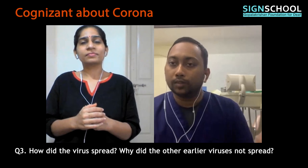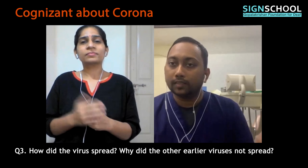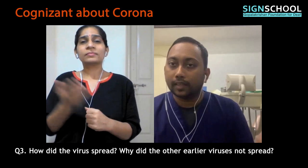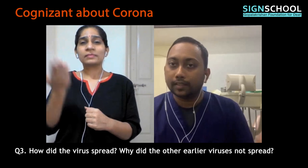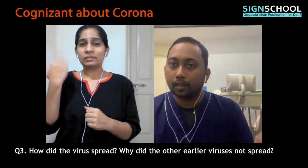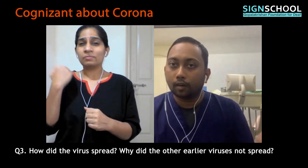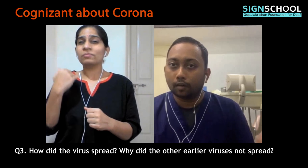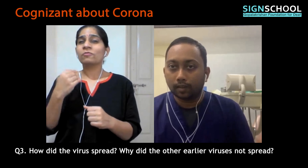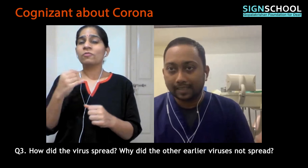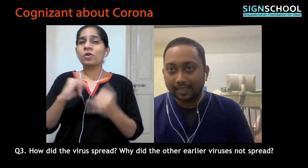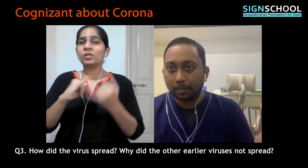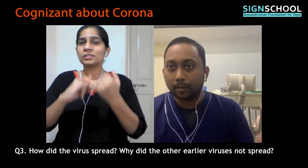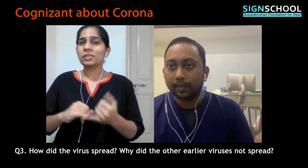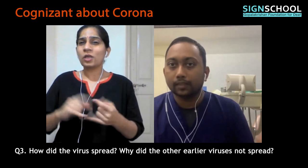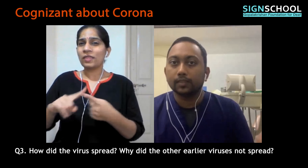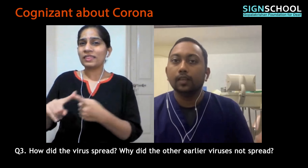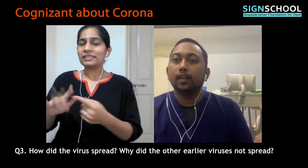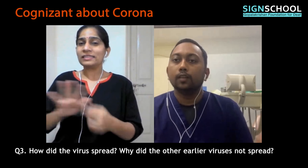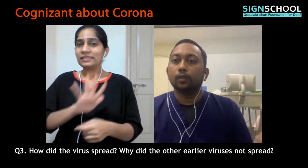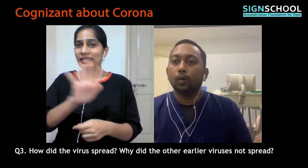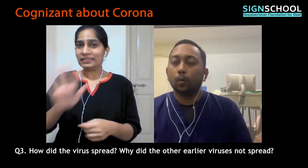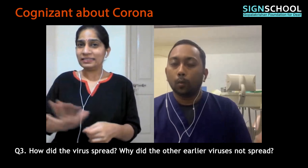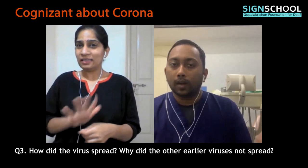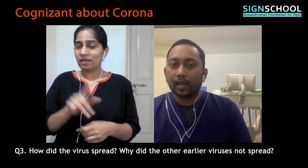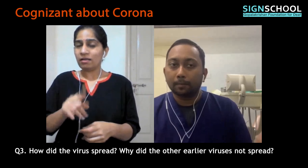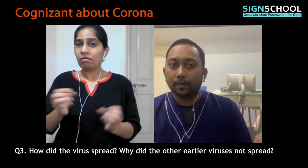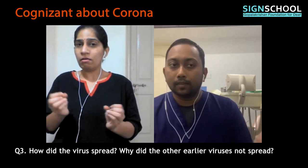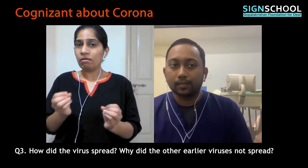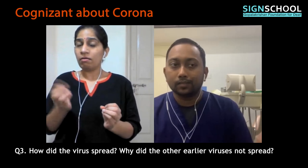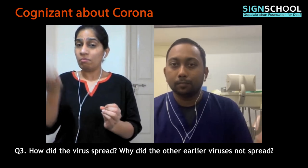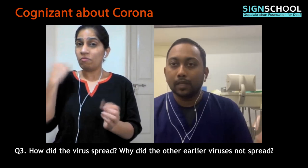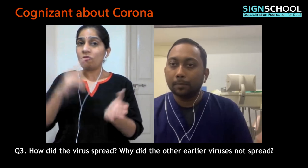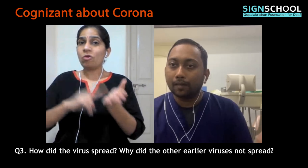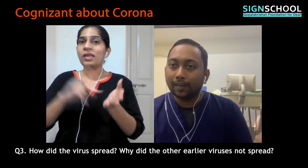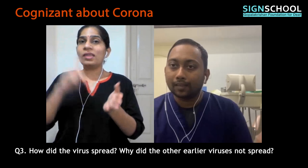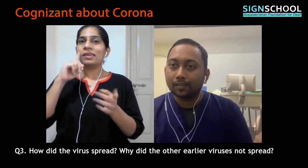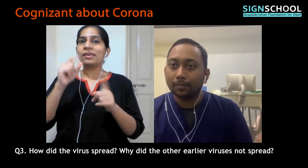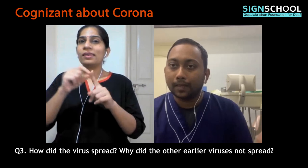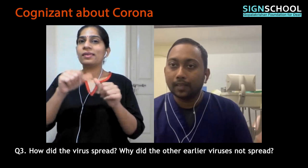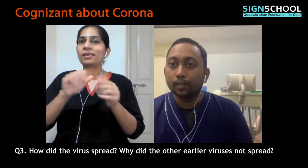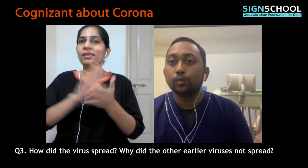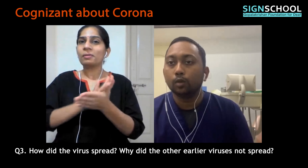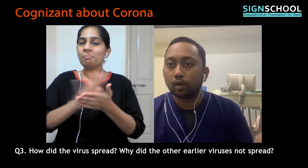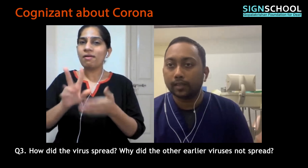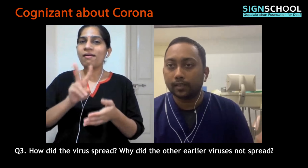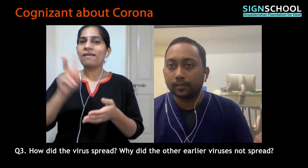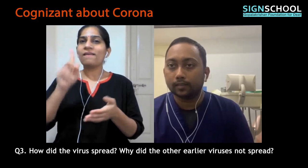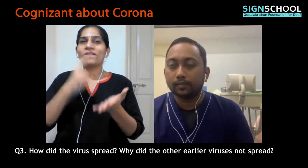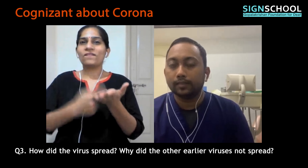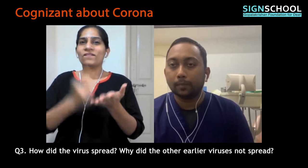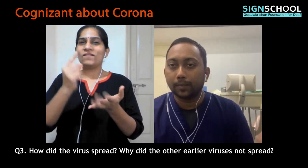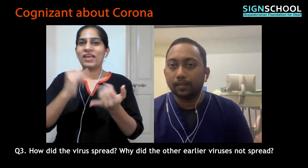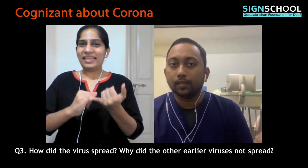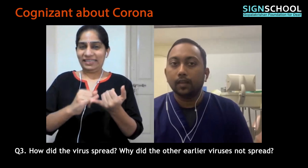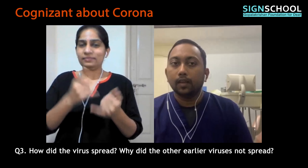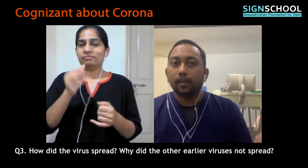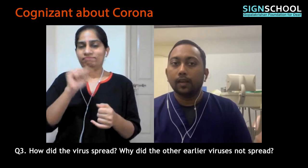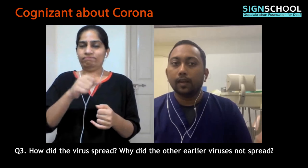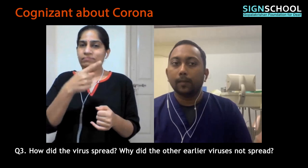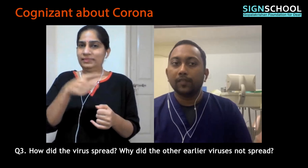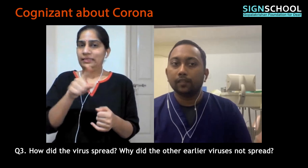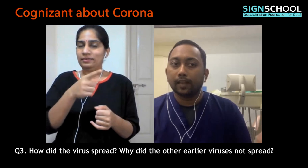outbreak in Southeast Asia on Nipah virus. So what happened is Nipah virus is mainly a zoonotic disease. That